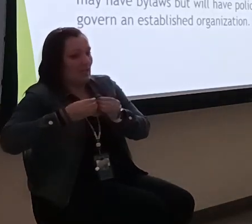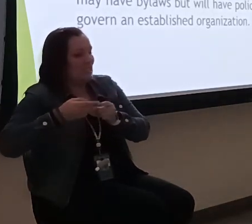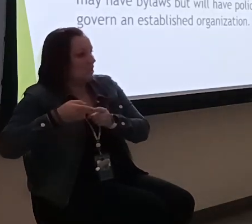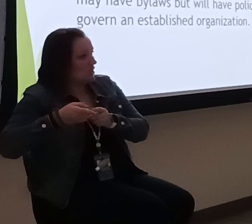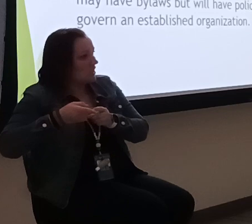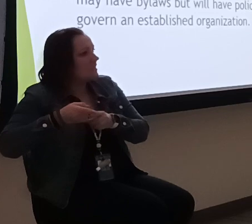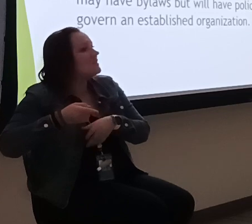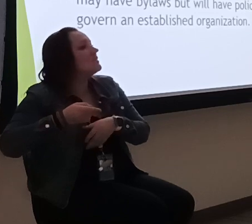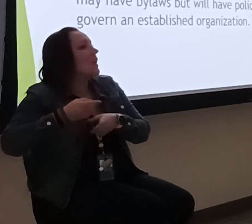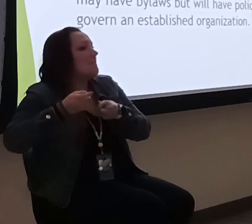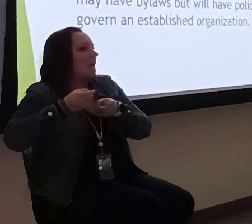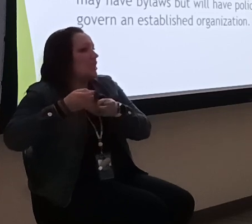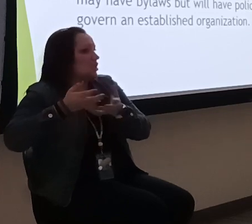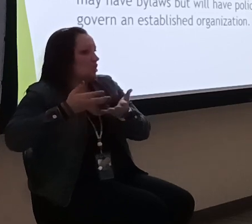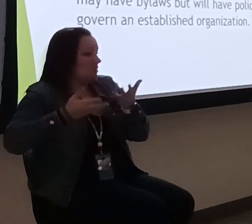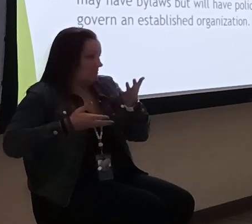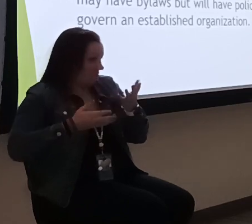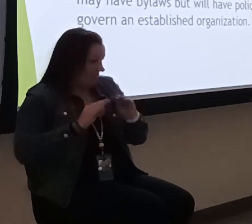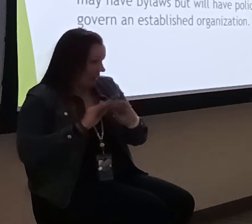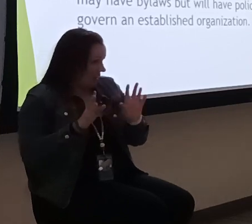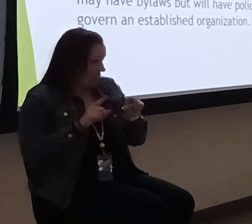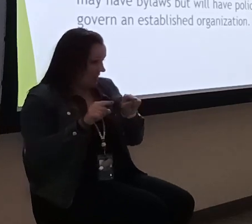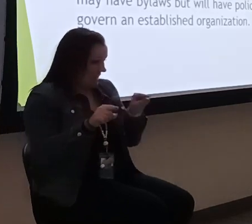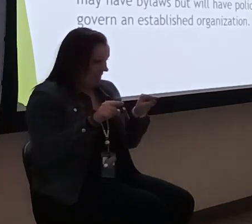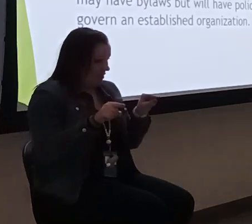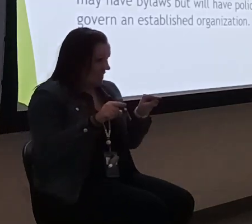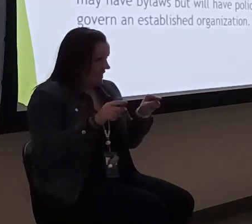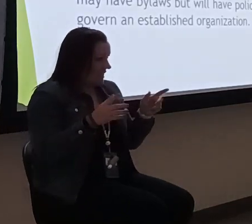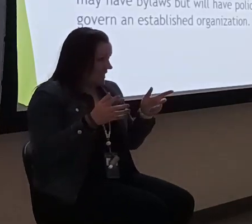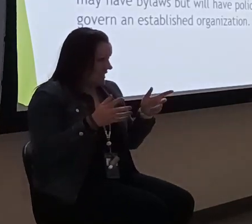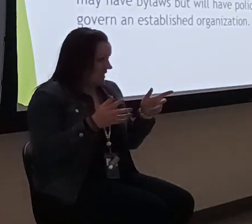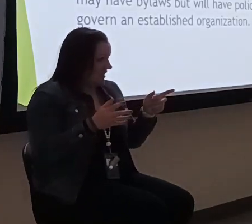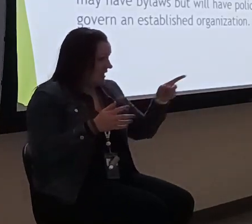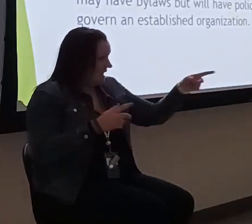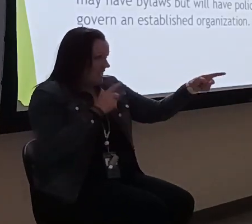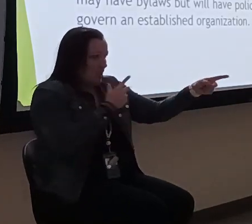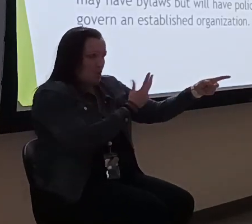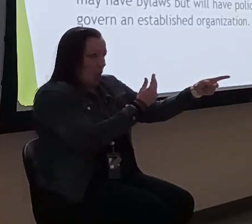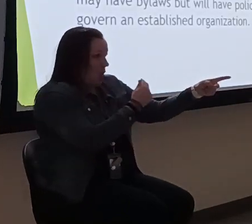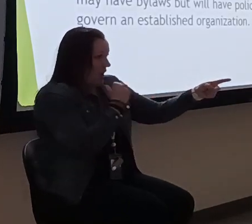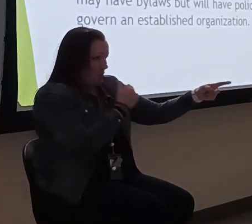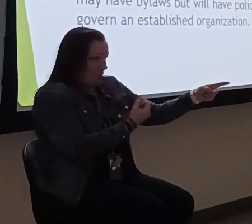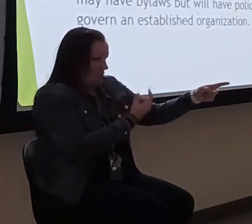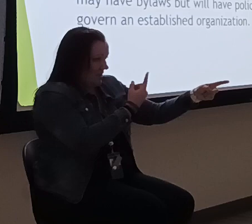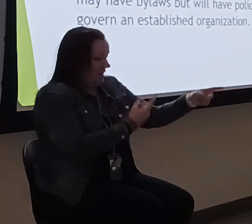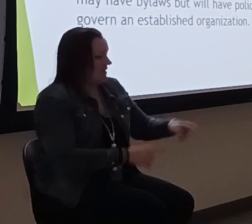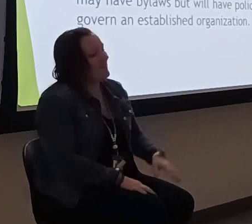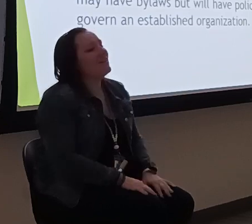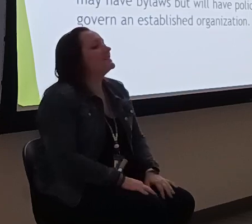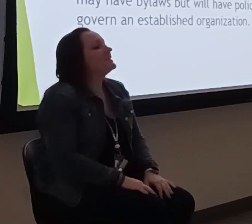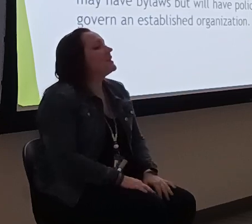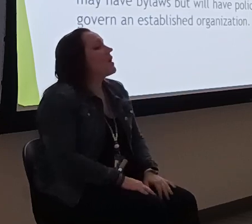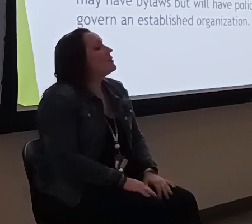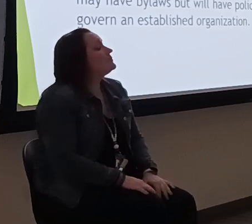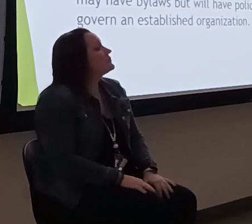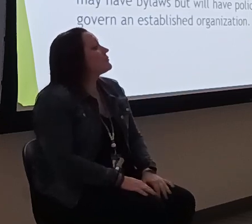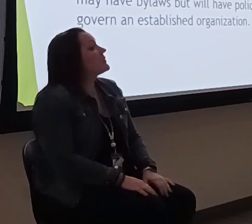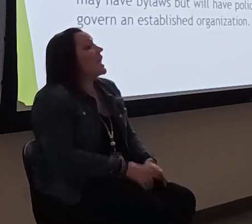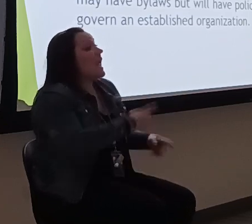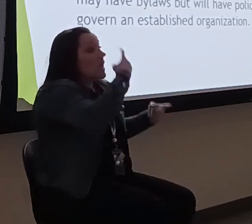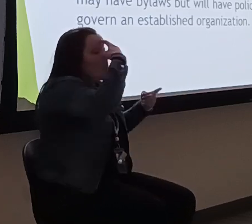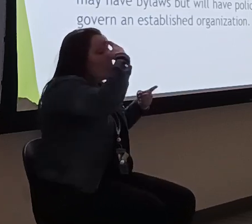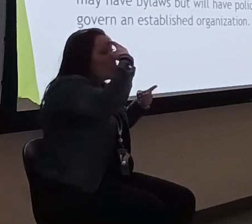organization is managed. Does that make sense? So a mutual